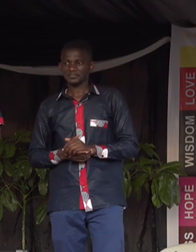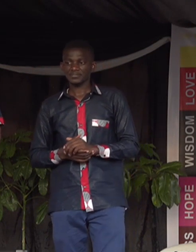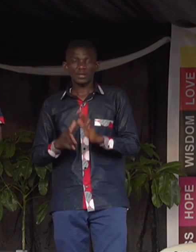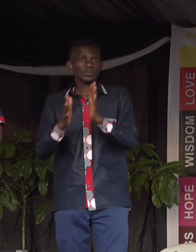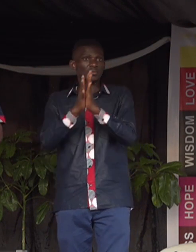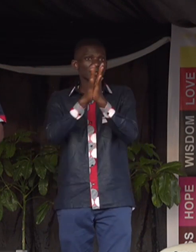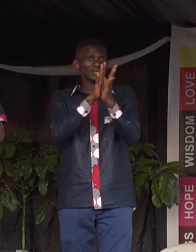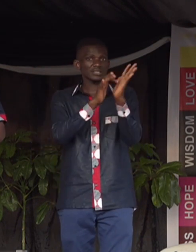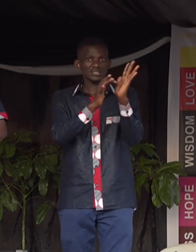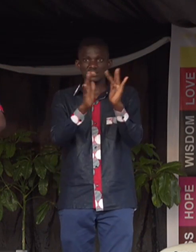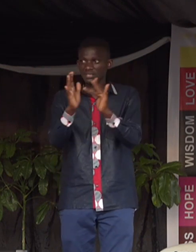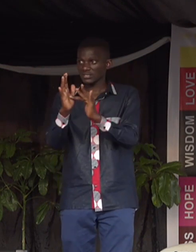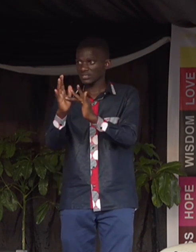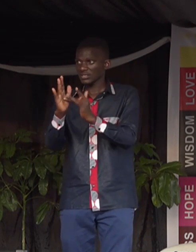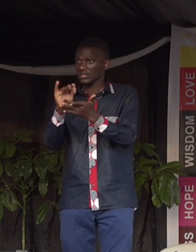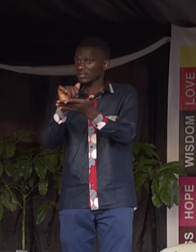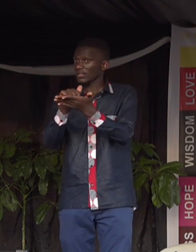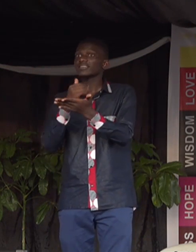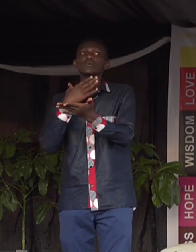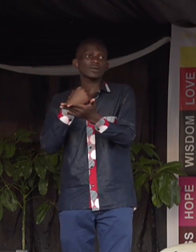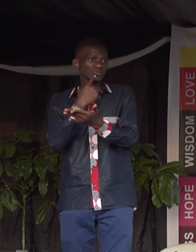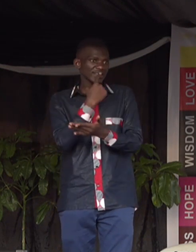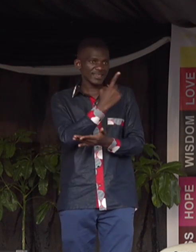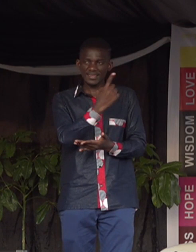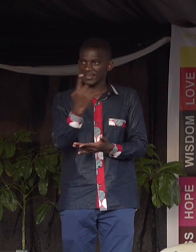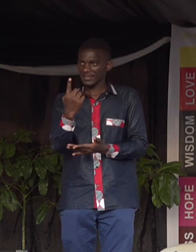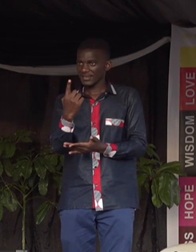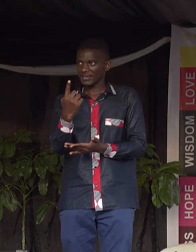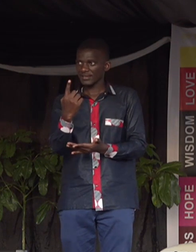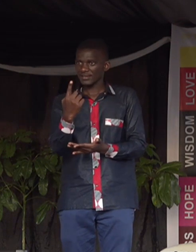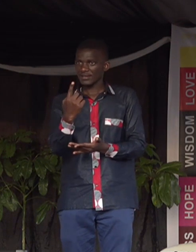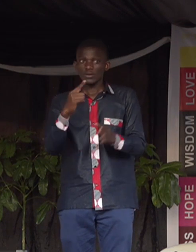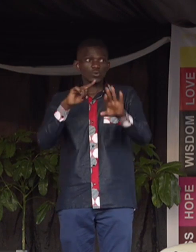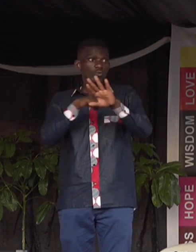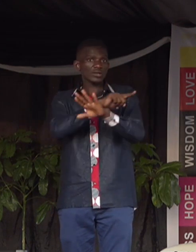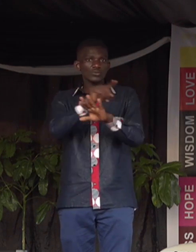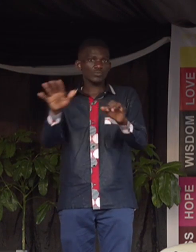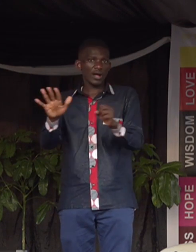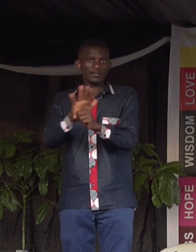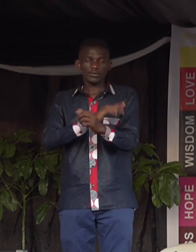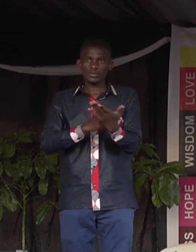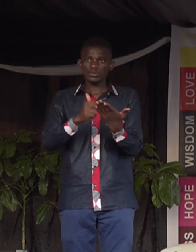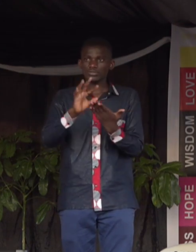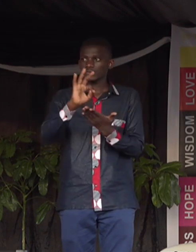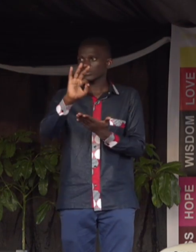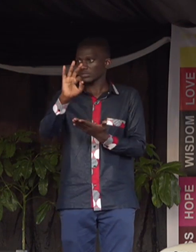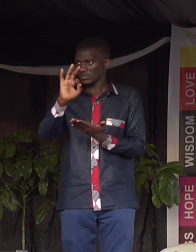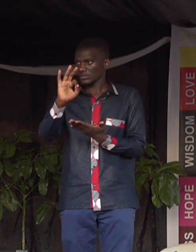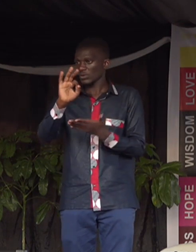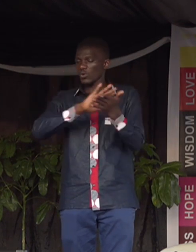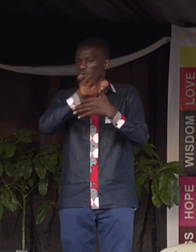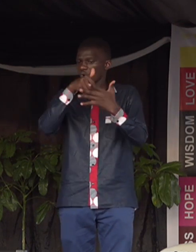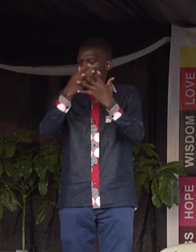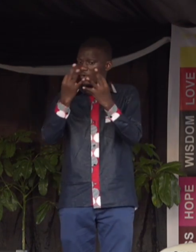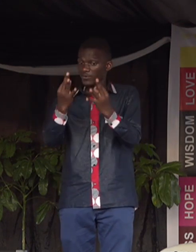Yes, yebazibwe. Praise be to God. Echo chenyakala okugamba. One thing I want to tell you. Bwo moyo mutukuvu. When you're filled with the Holy Spirit. Buli